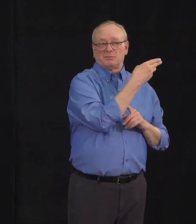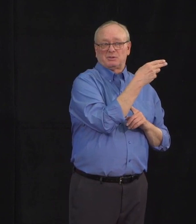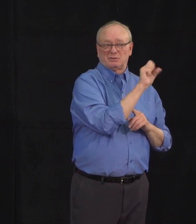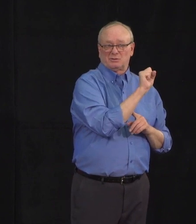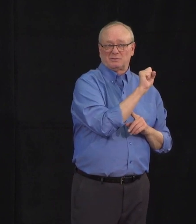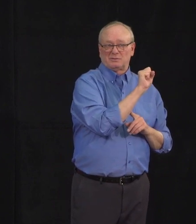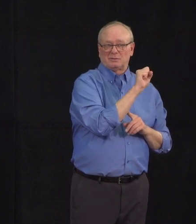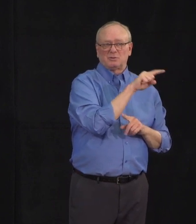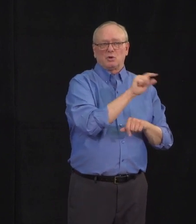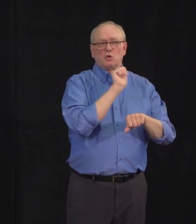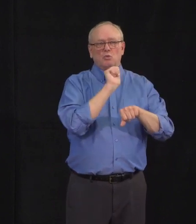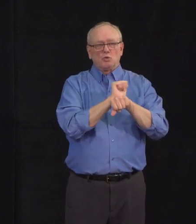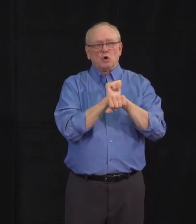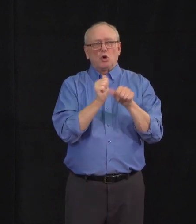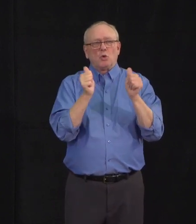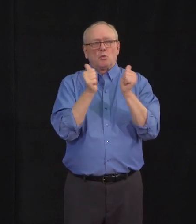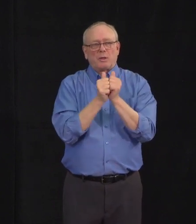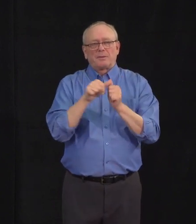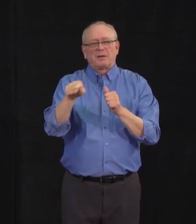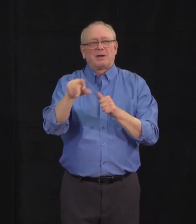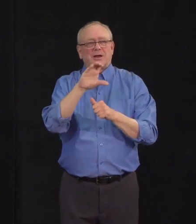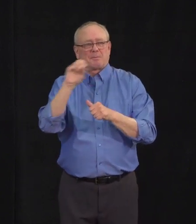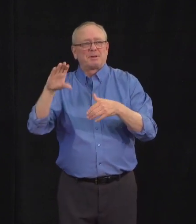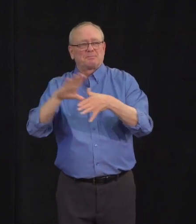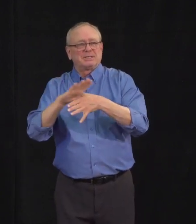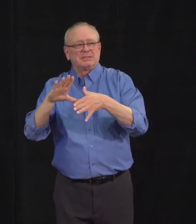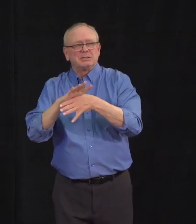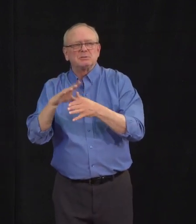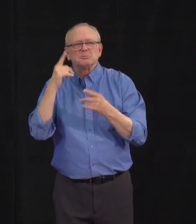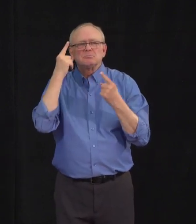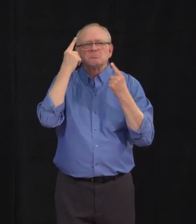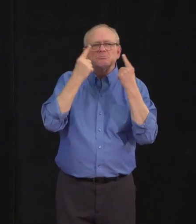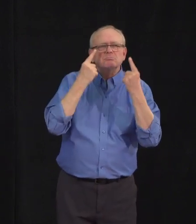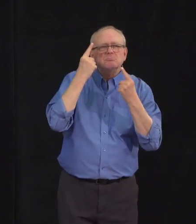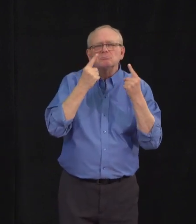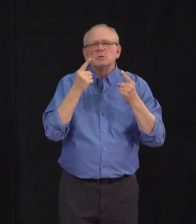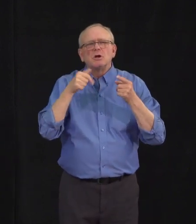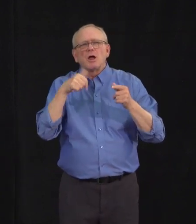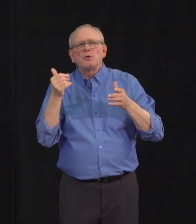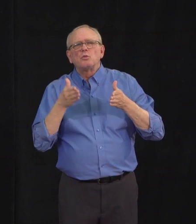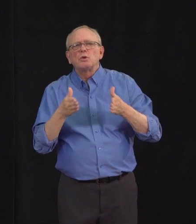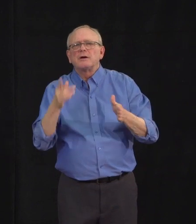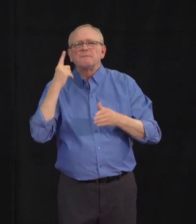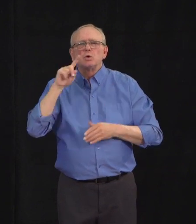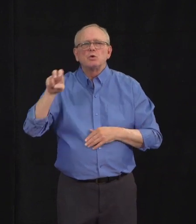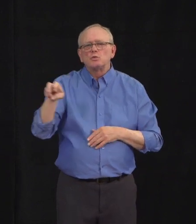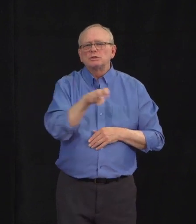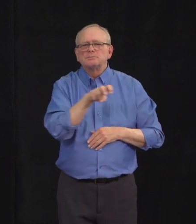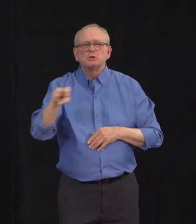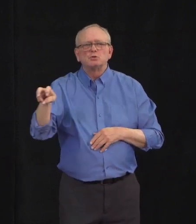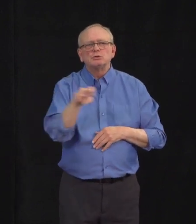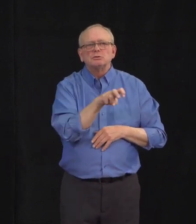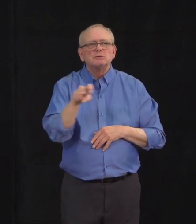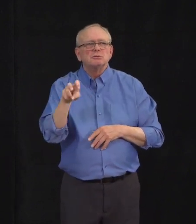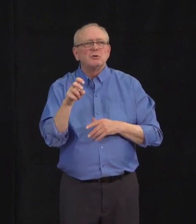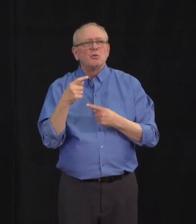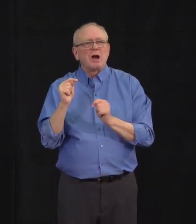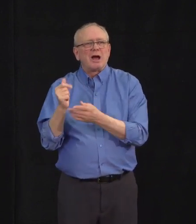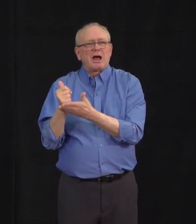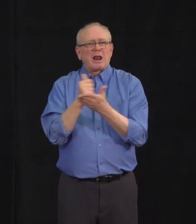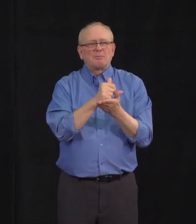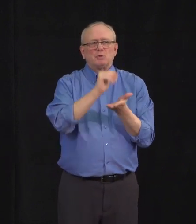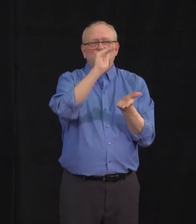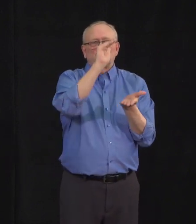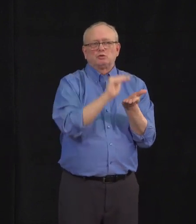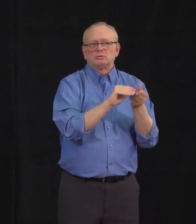employees, with the plant to consider what other methods of transportation might be possible to limit spread that might be present if many people are carpooling